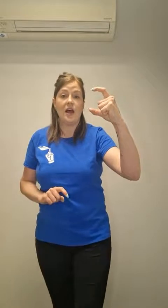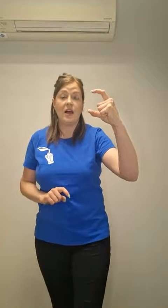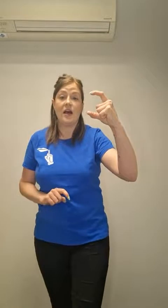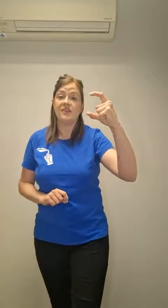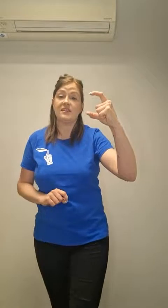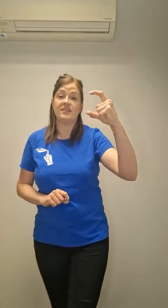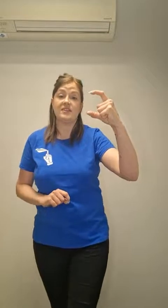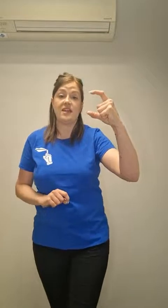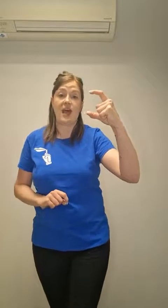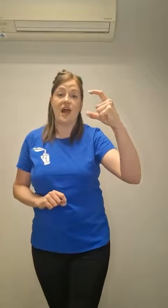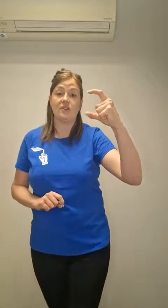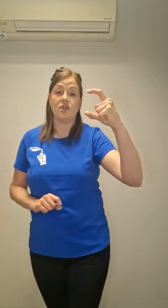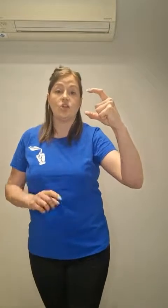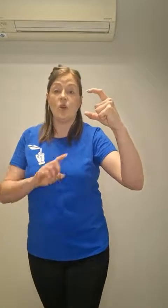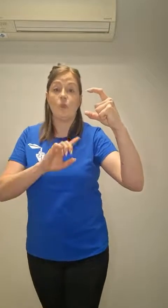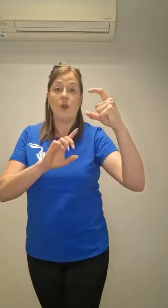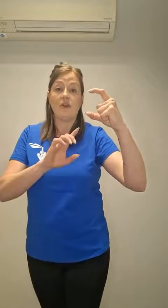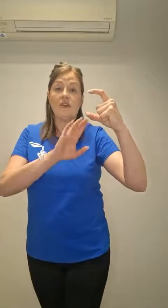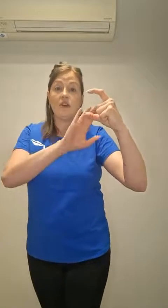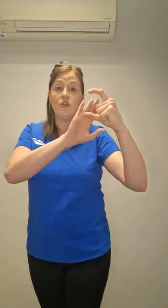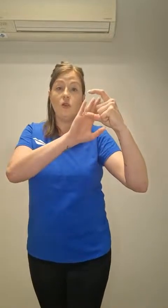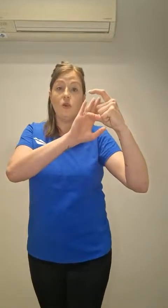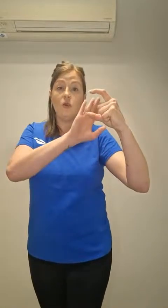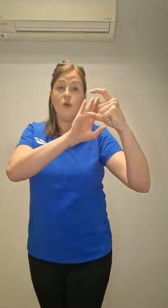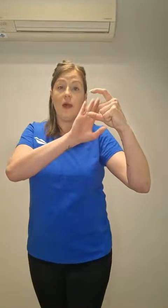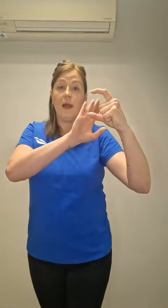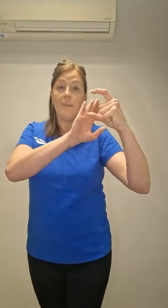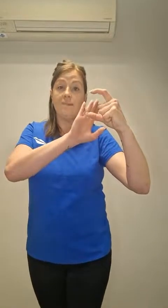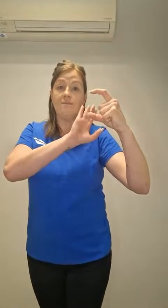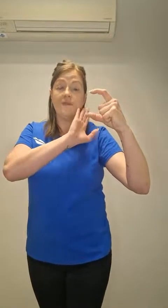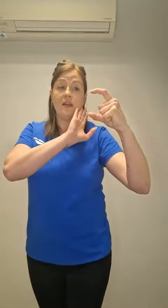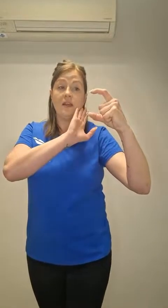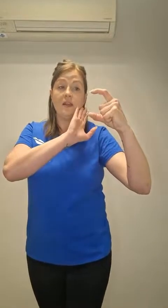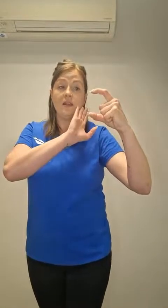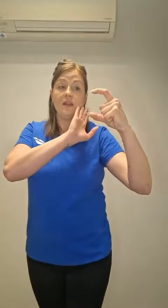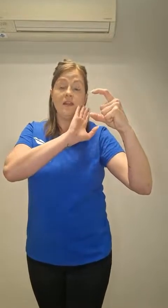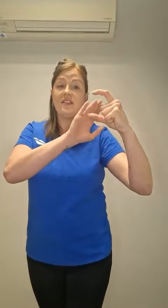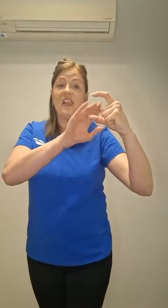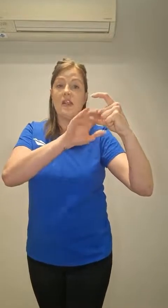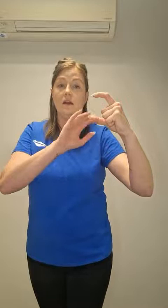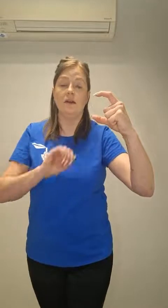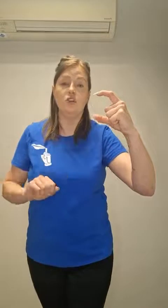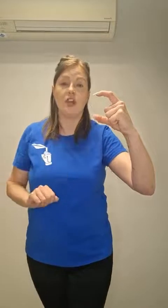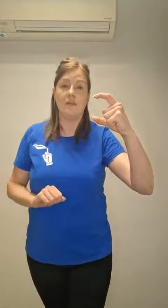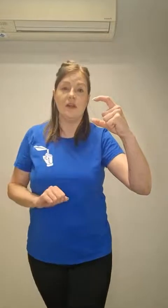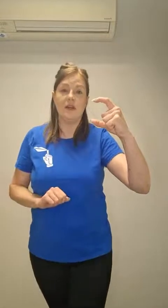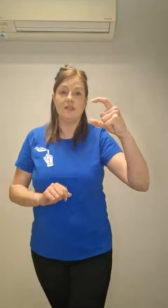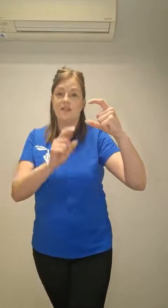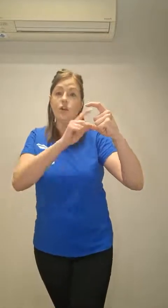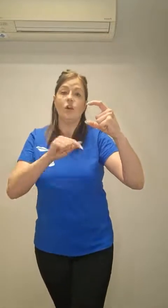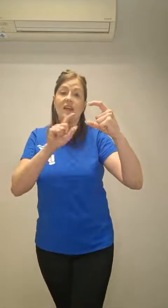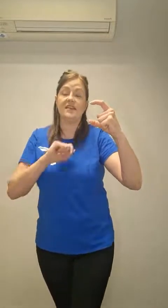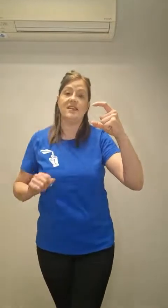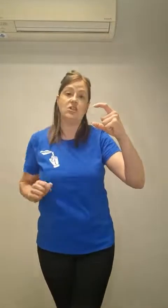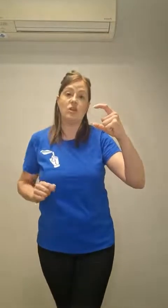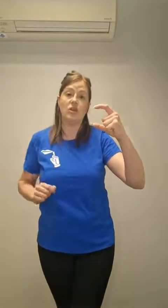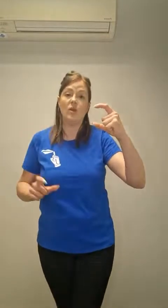And this is a C hand. Don't worry that your C shape doesn't look like a C to you. It might